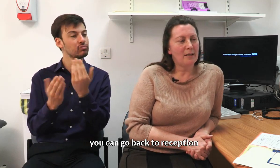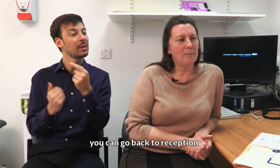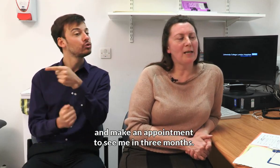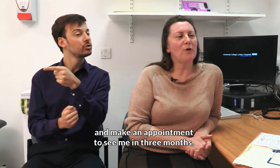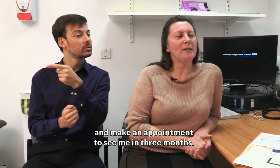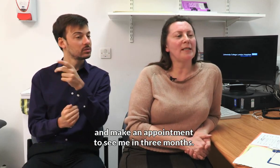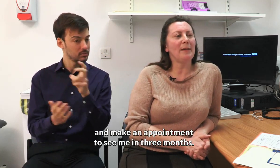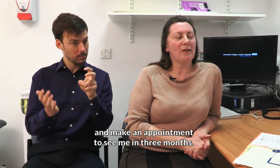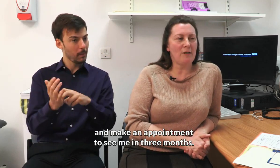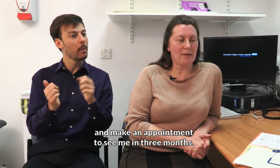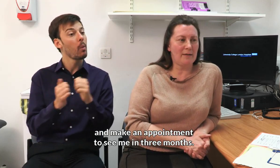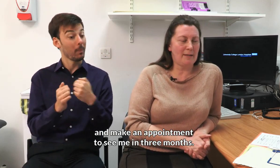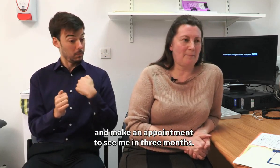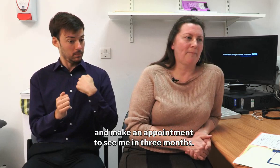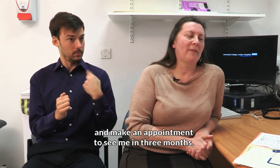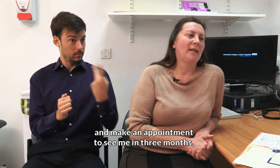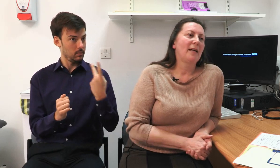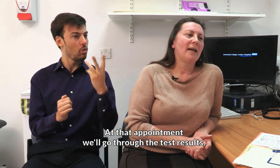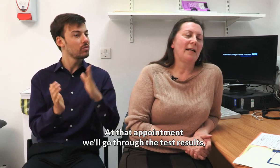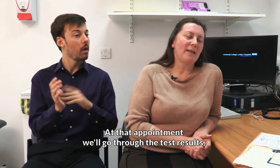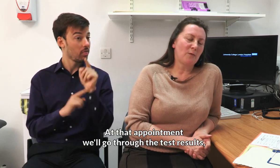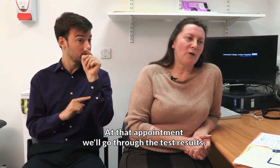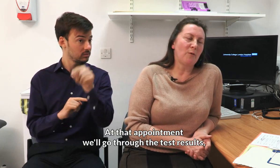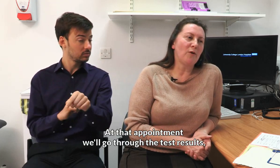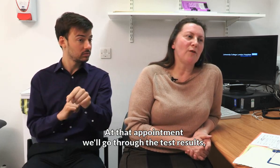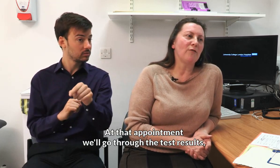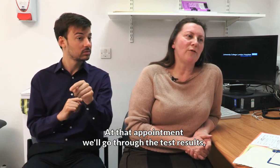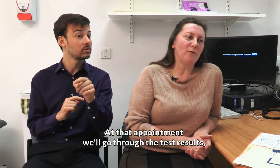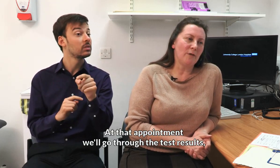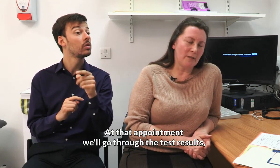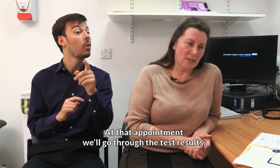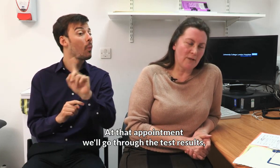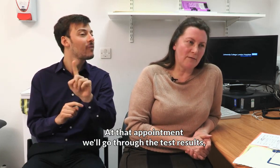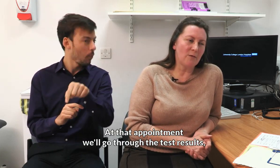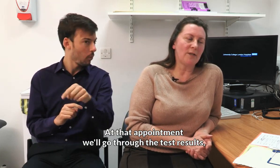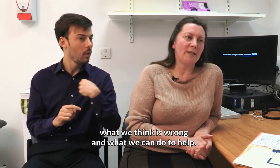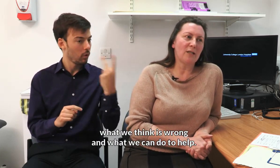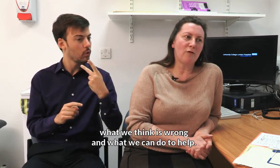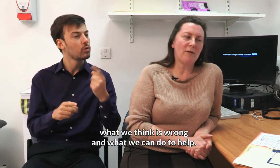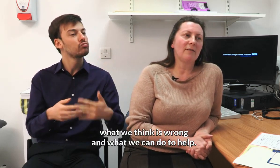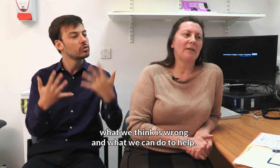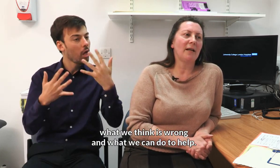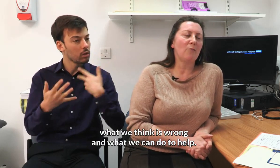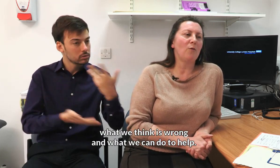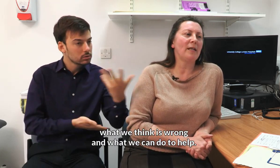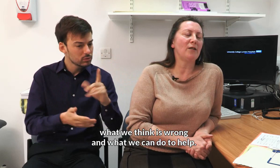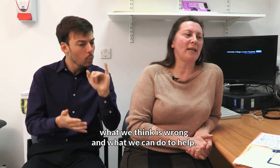make an appointment to see me in 3 months. And at that appointment, we'll go through the test results, what I think's wrong, and what we can do to